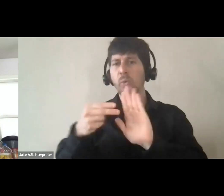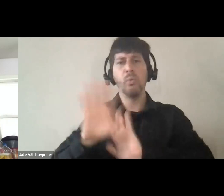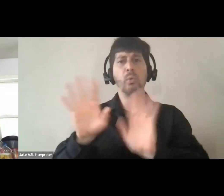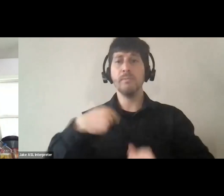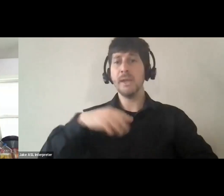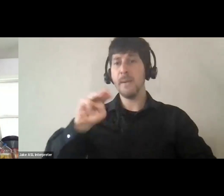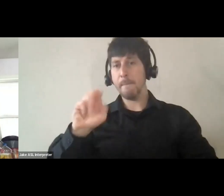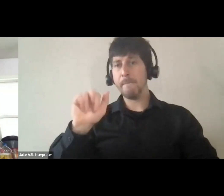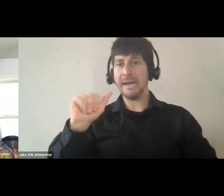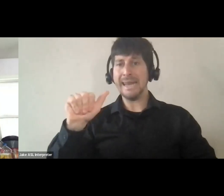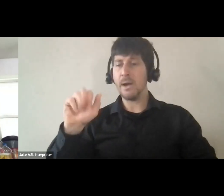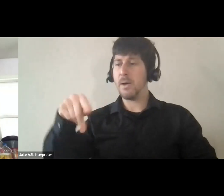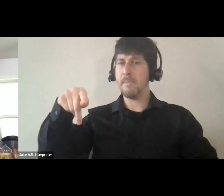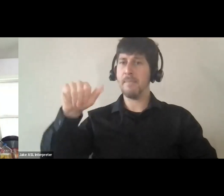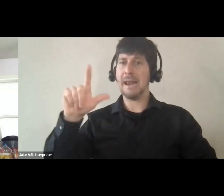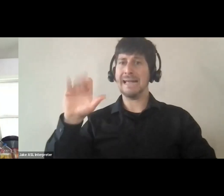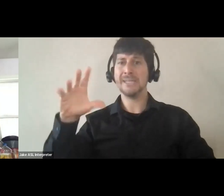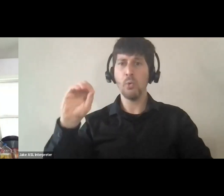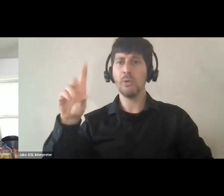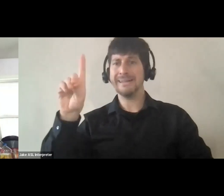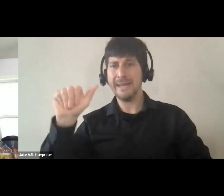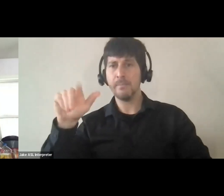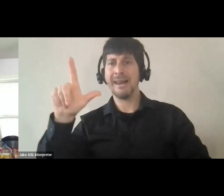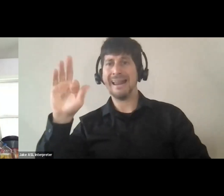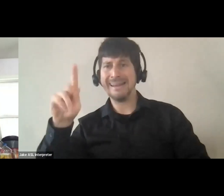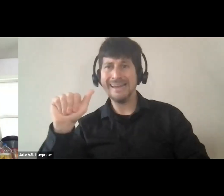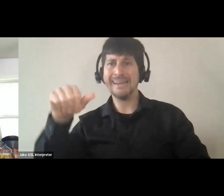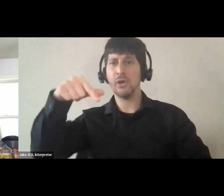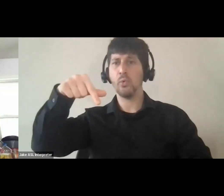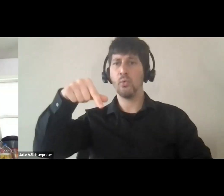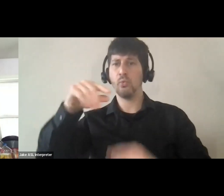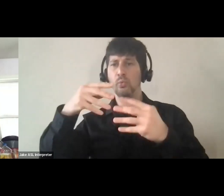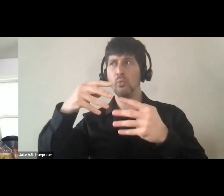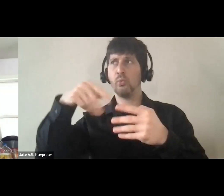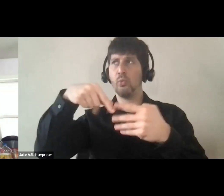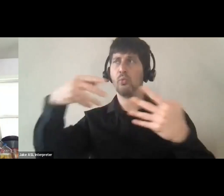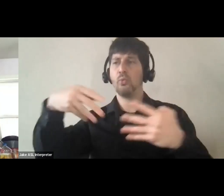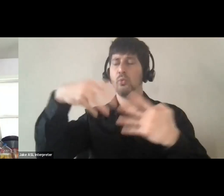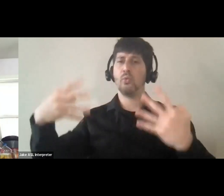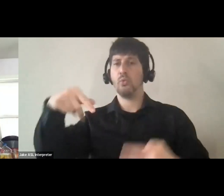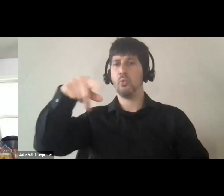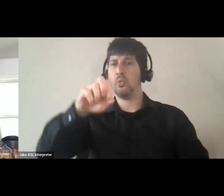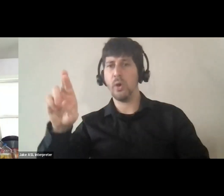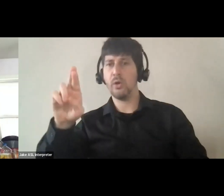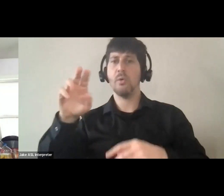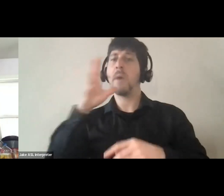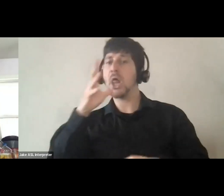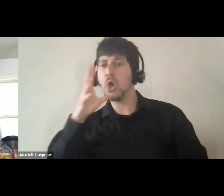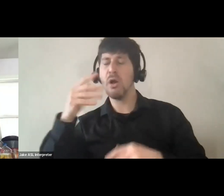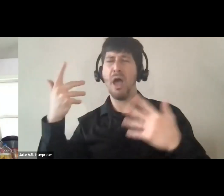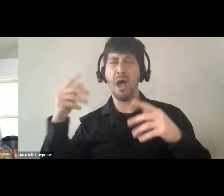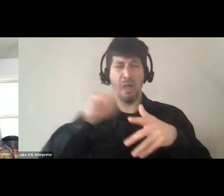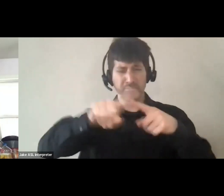Maria Palacios, disabled, Latina, queer, mother, immigrant, I'm part of so many intersections.